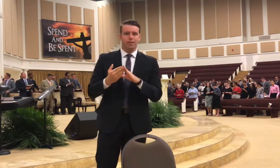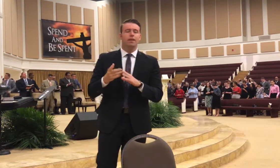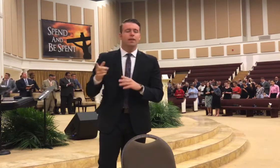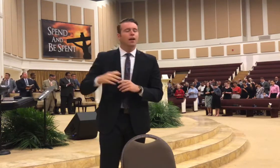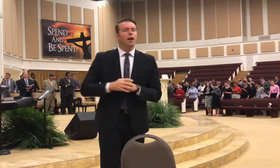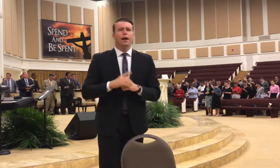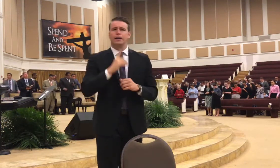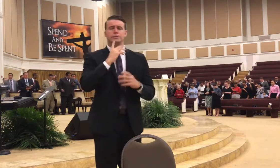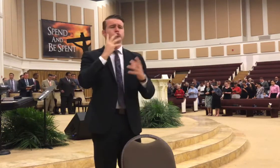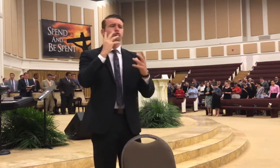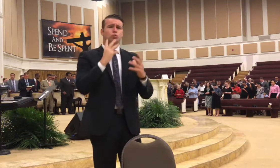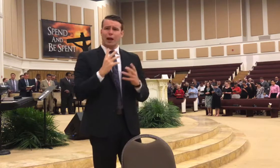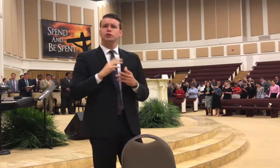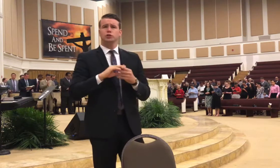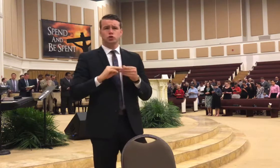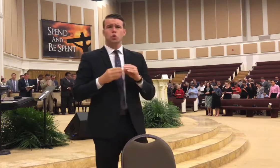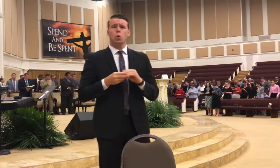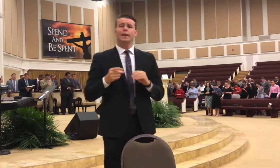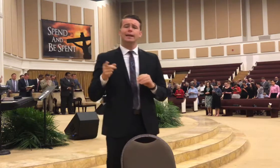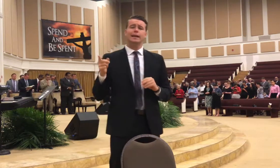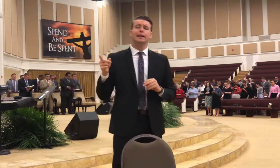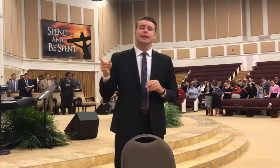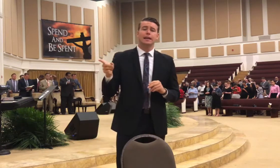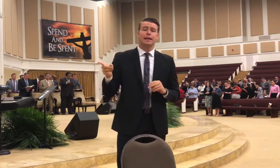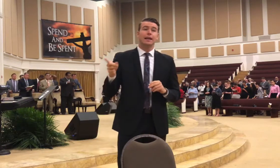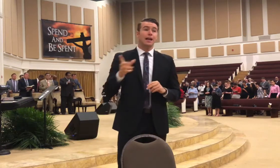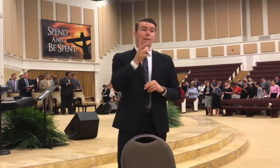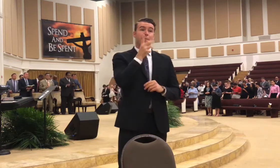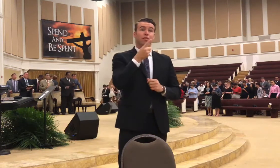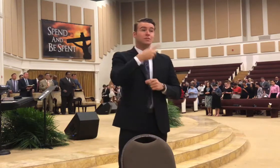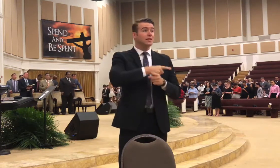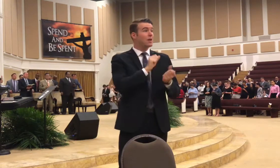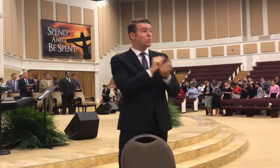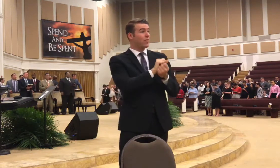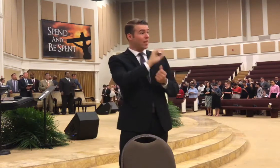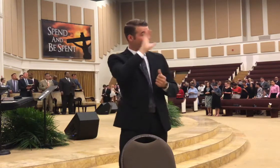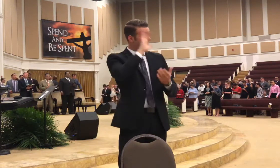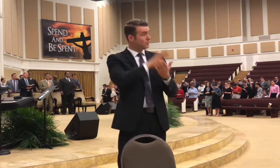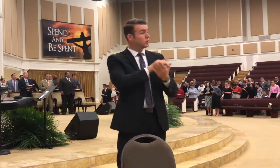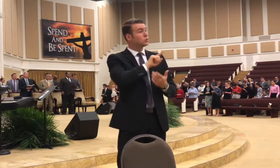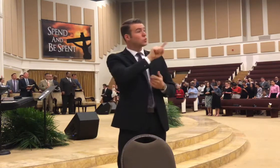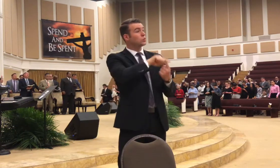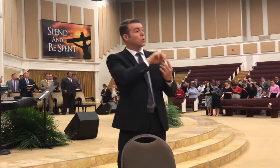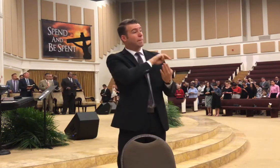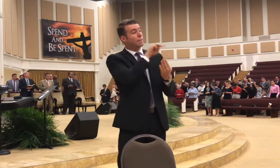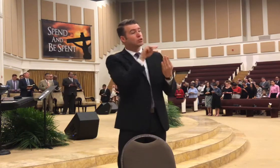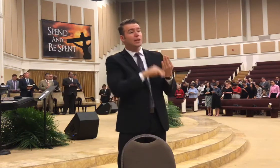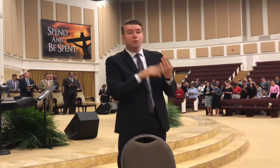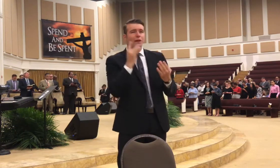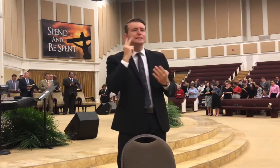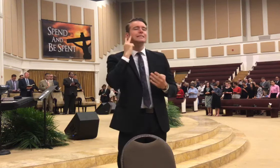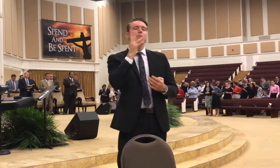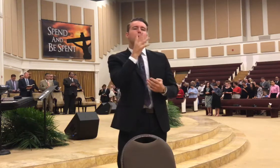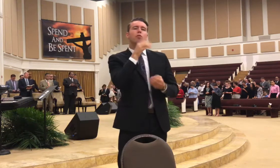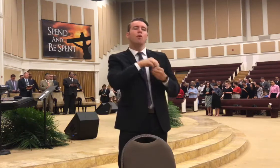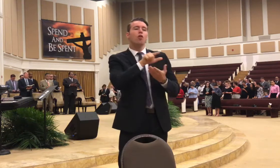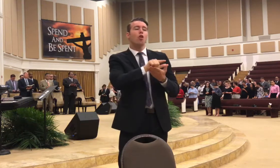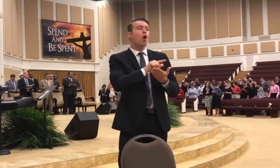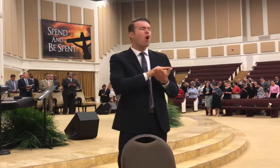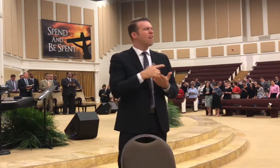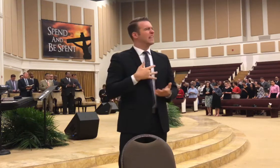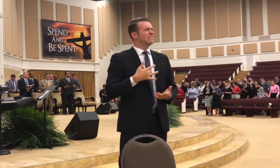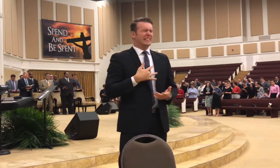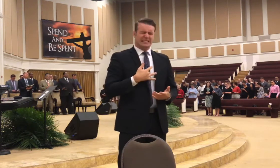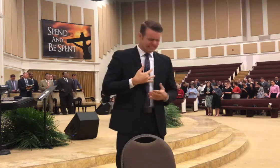it's a tragic story. Went for Mother's Day with her husband to Michigan to see her mother-in-law. Got to